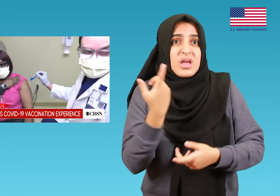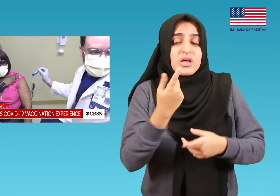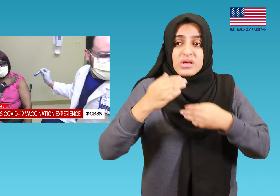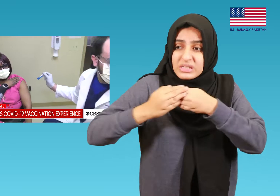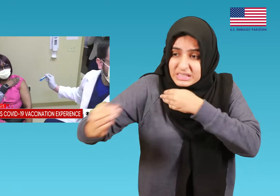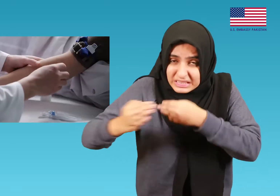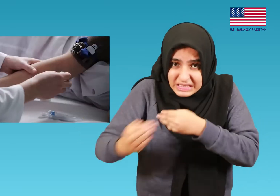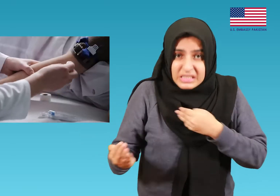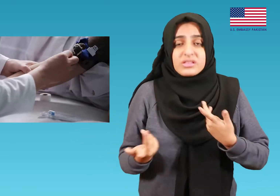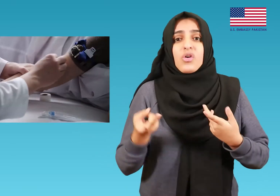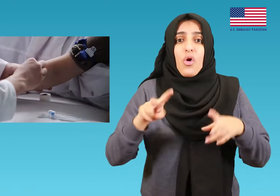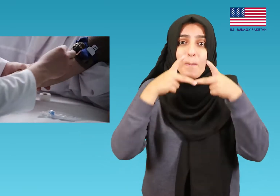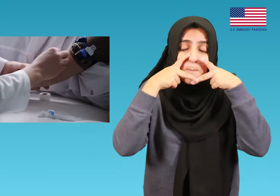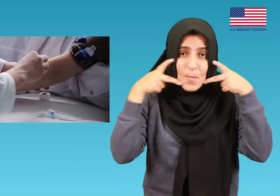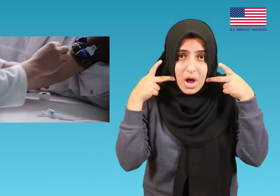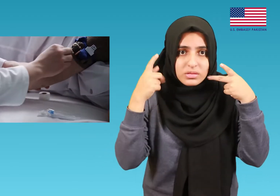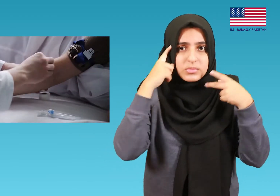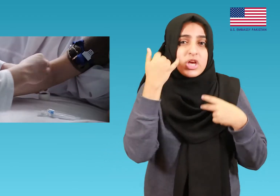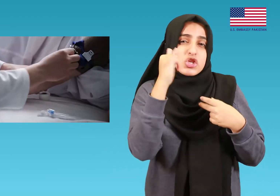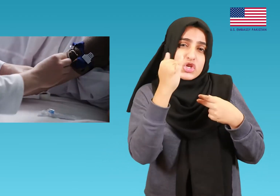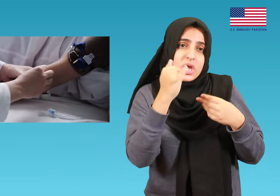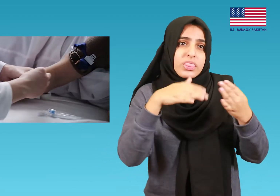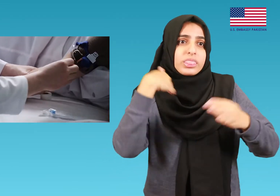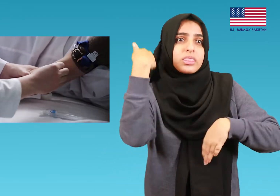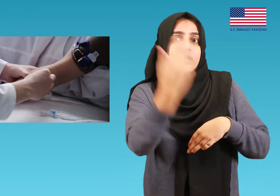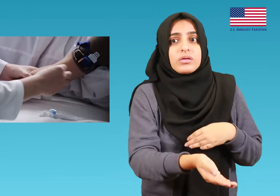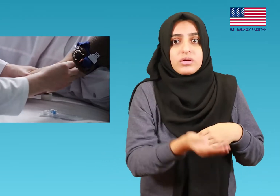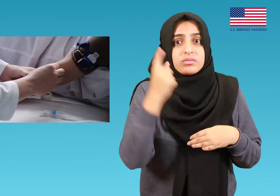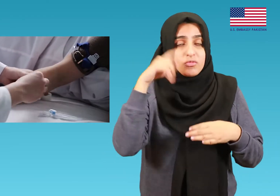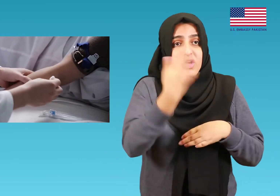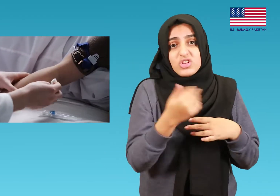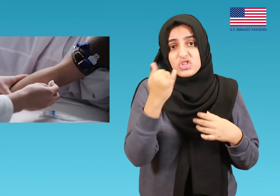social distancing and wearing a mask will likely be necessary for much longer.